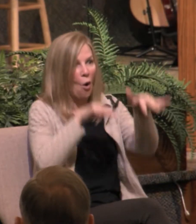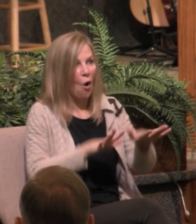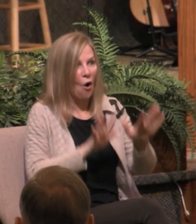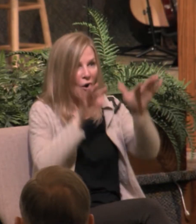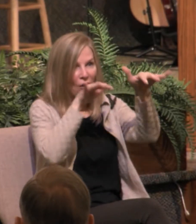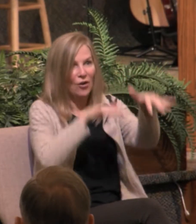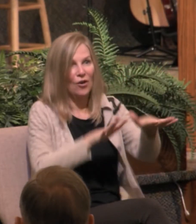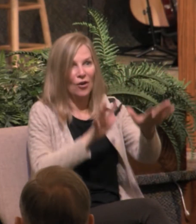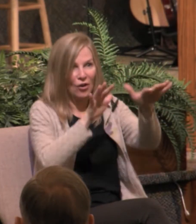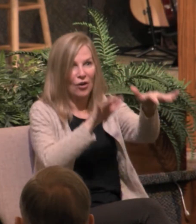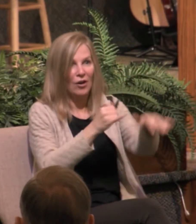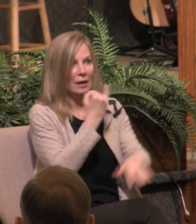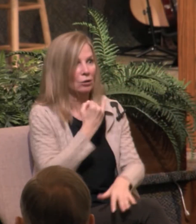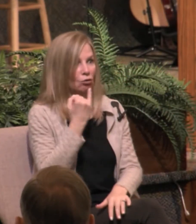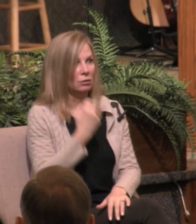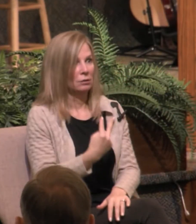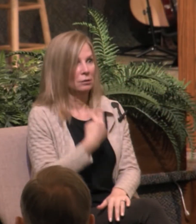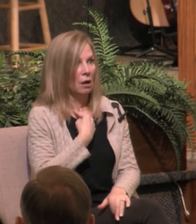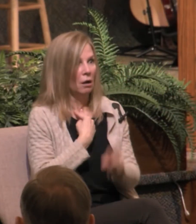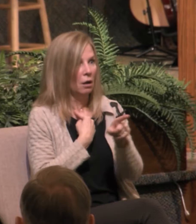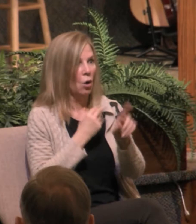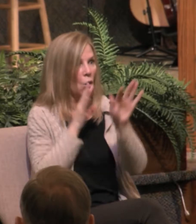So Israel was stuck.